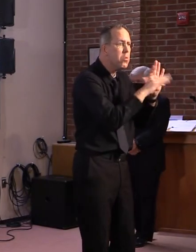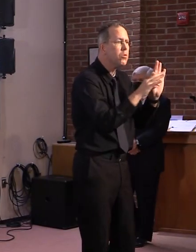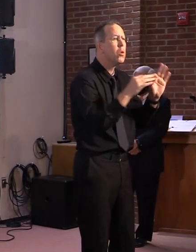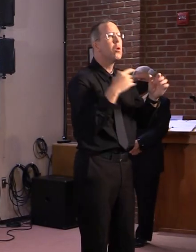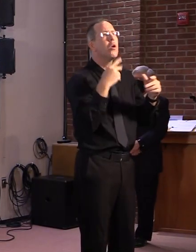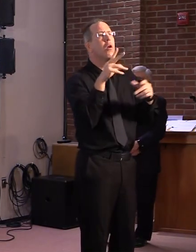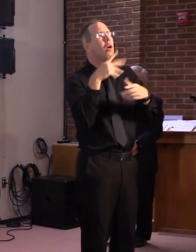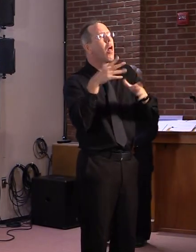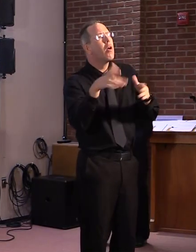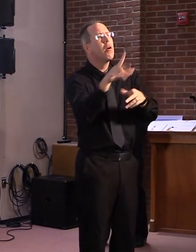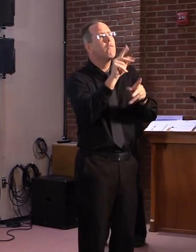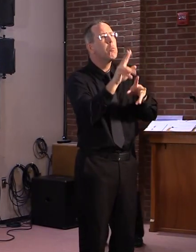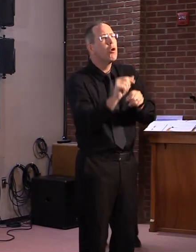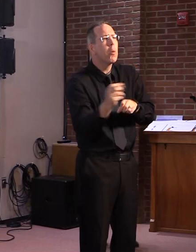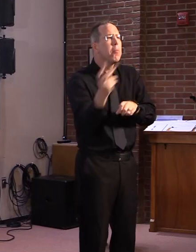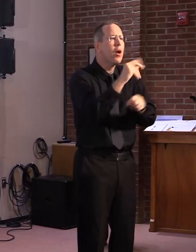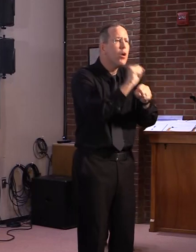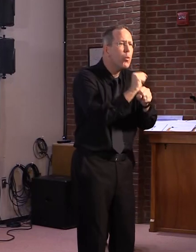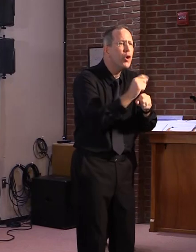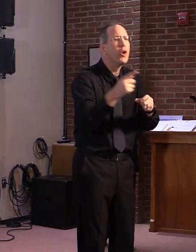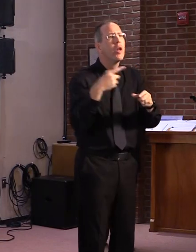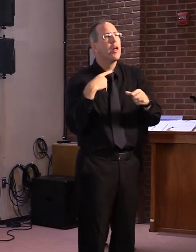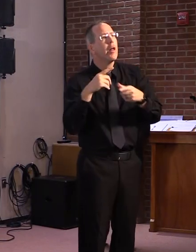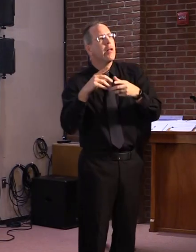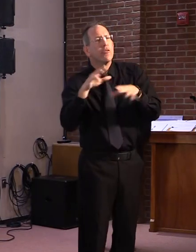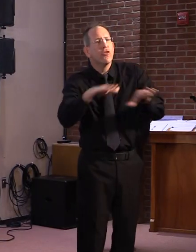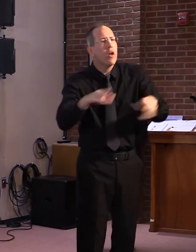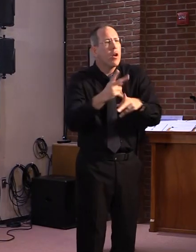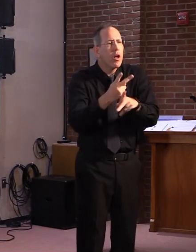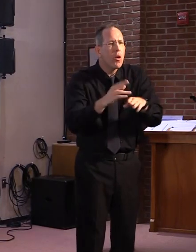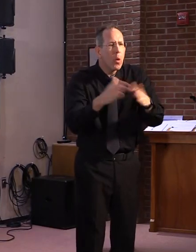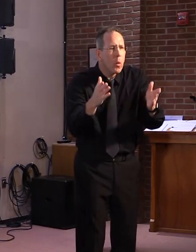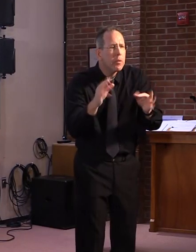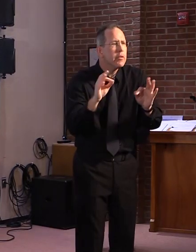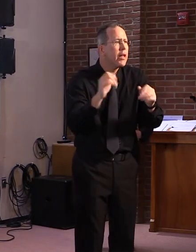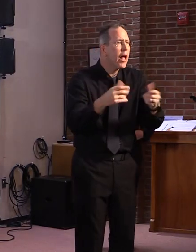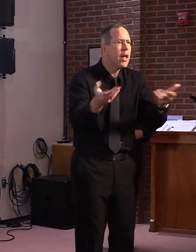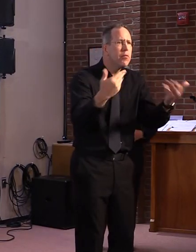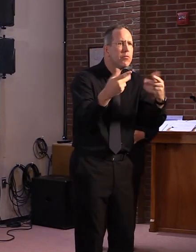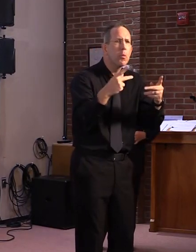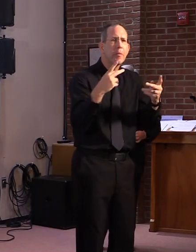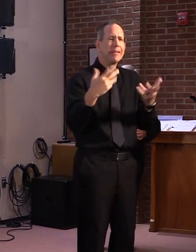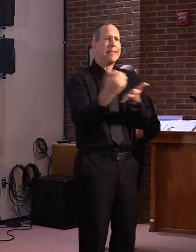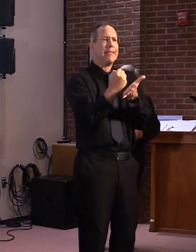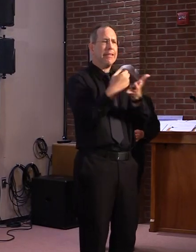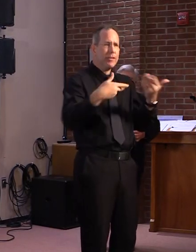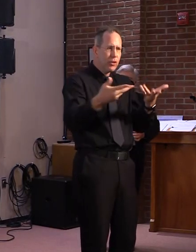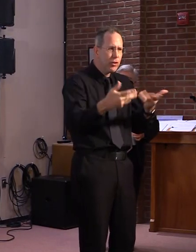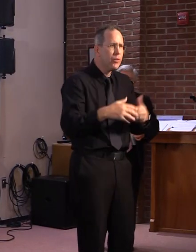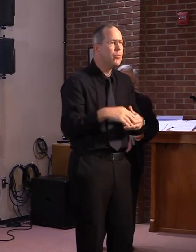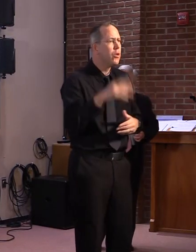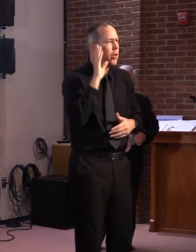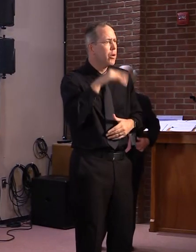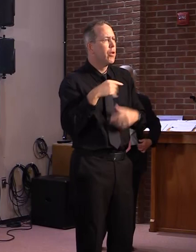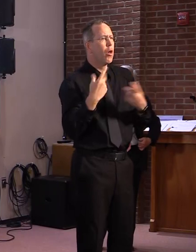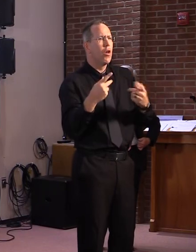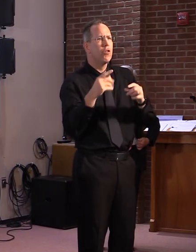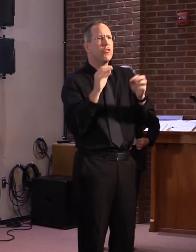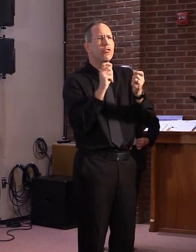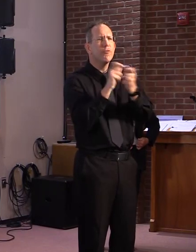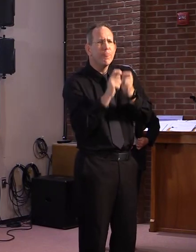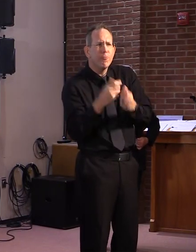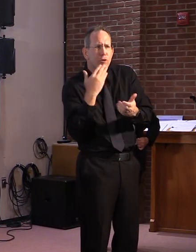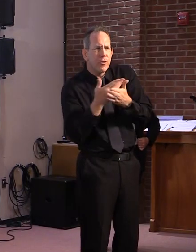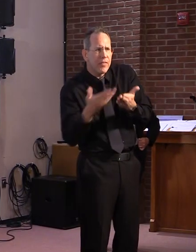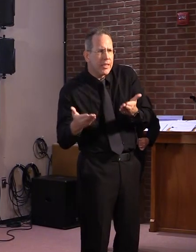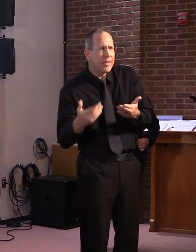well-being. However, it's not all good news, because in recent weeks, we've been dealing with an outbreak in the Winooski area. And while